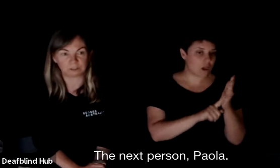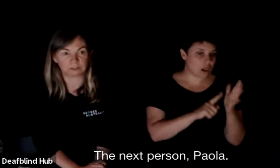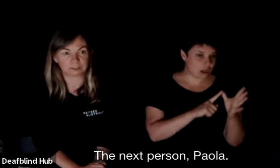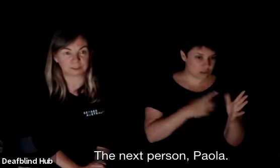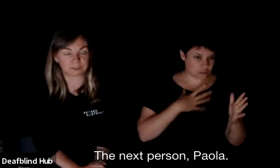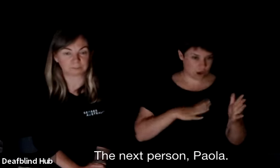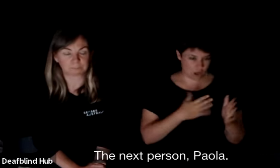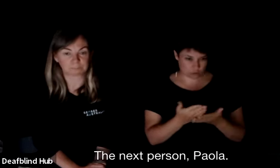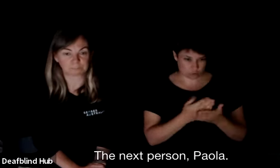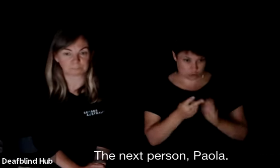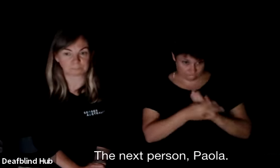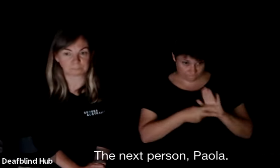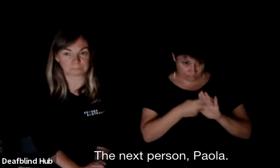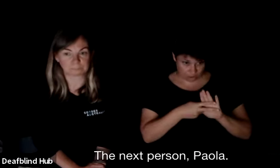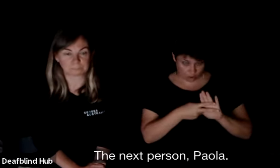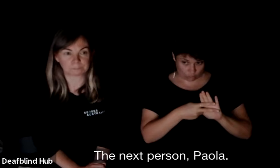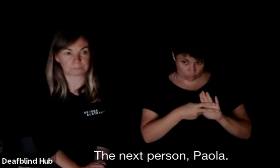on.